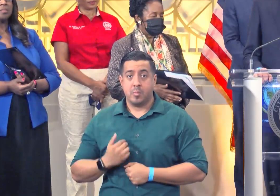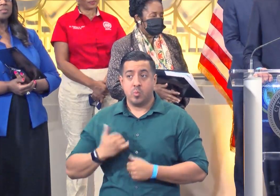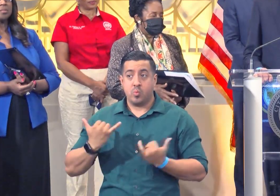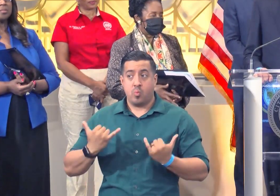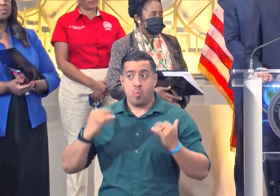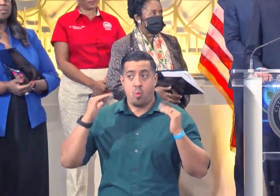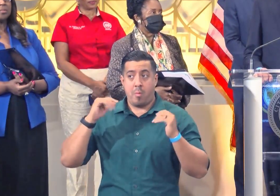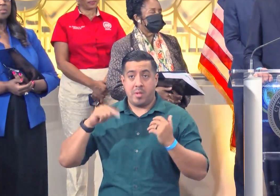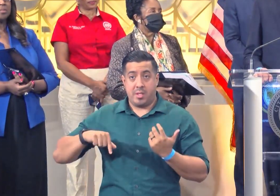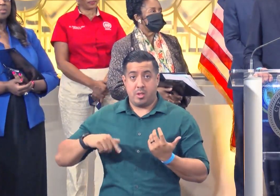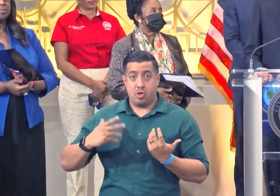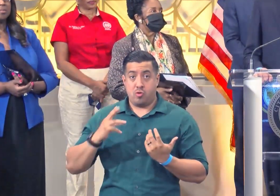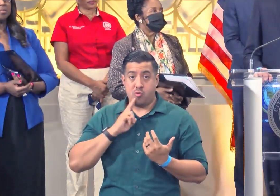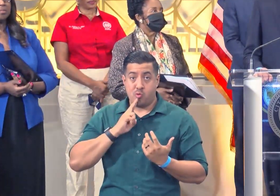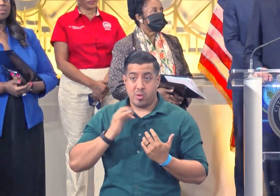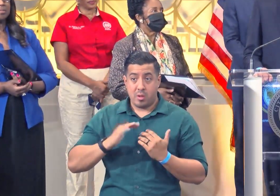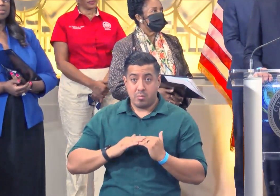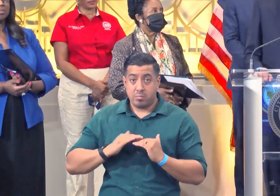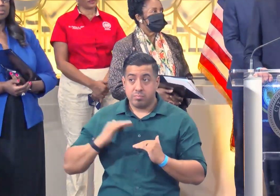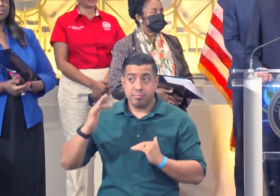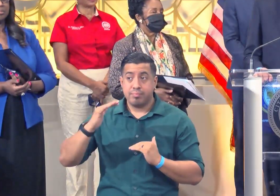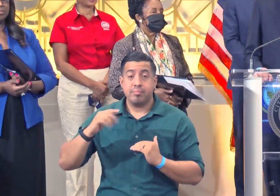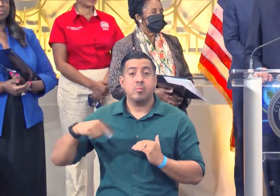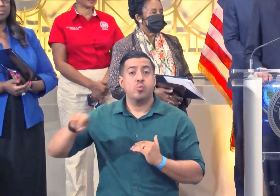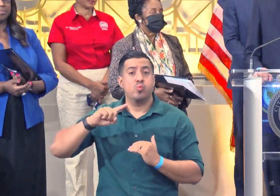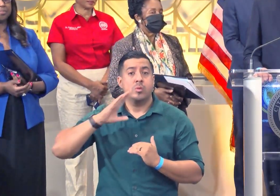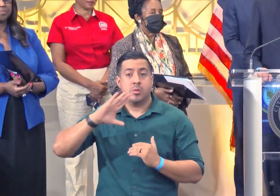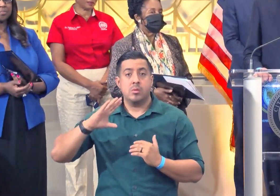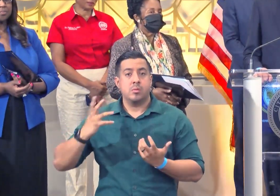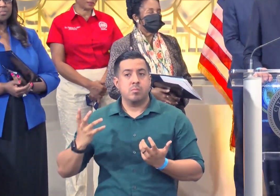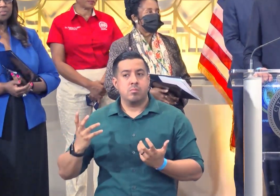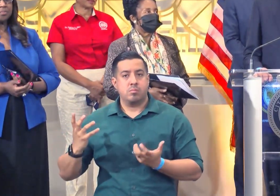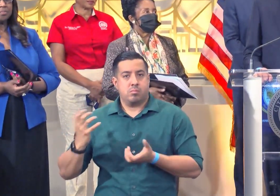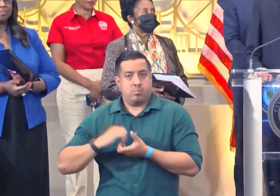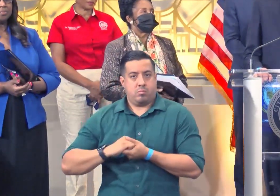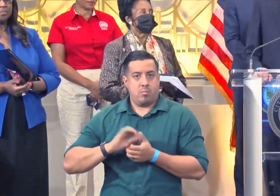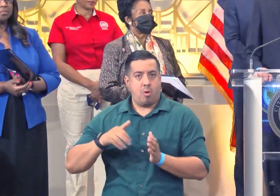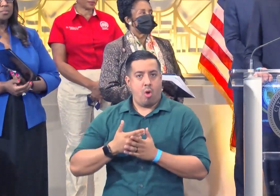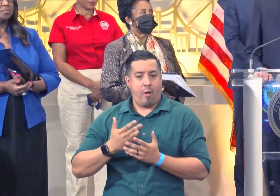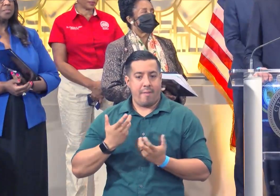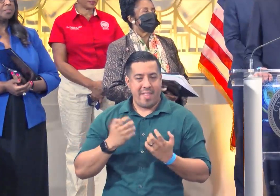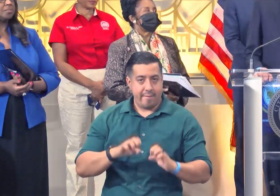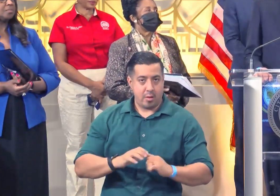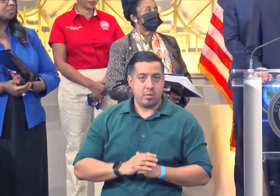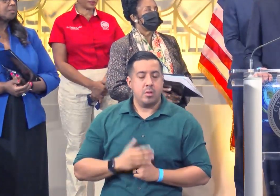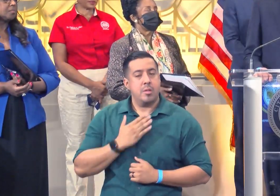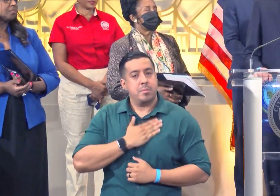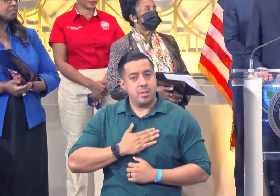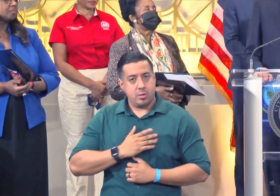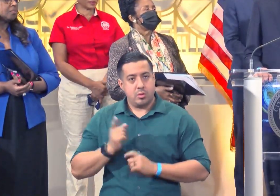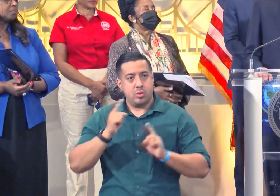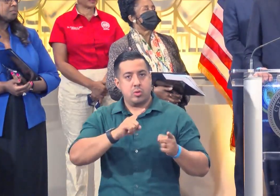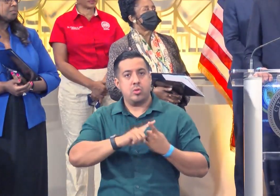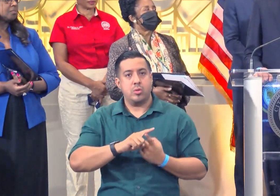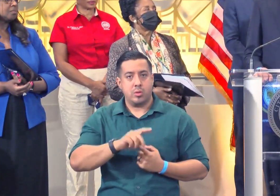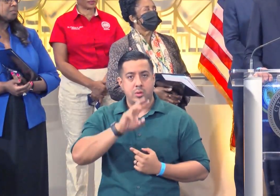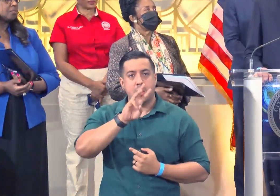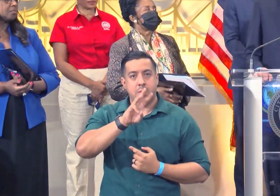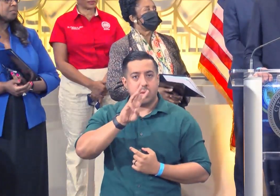Houston and beyond will be part of supporting these efforts. So please go to